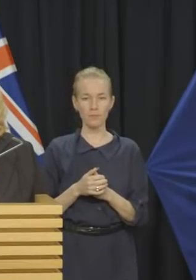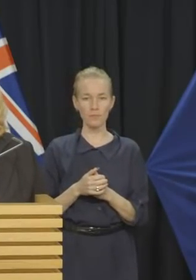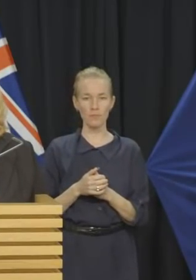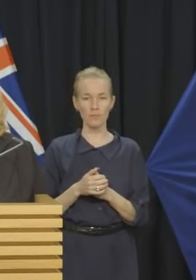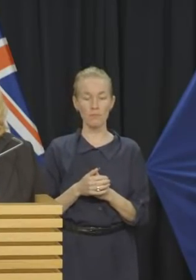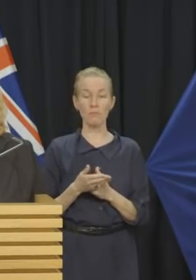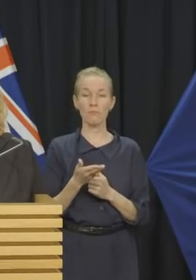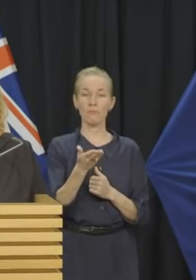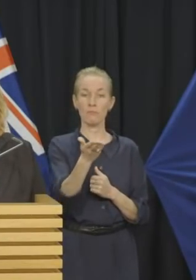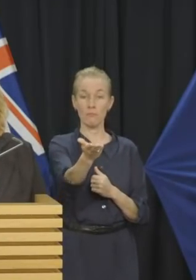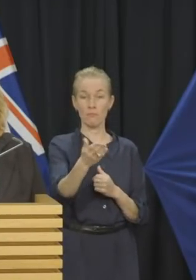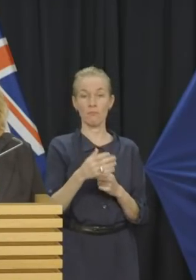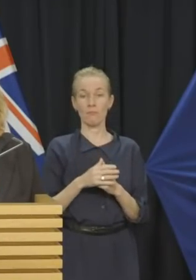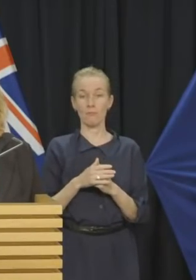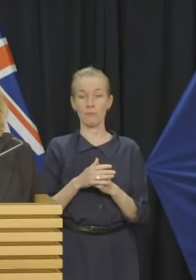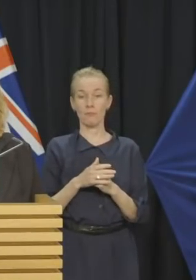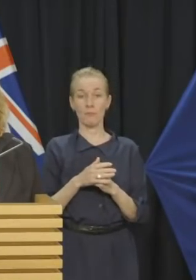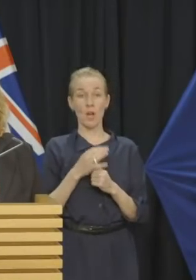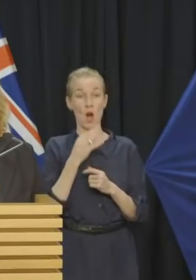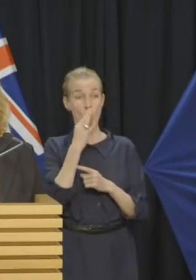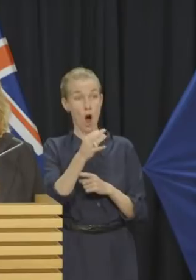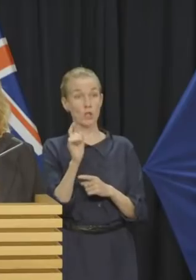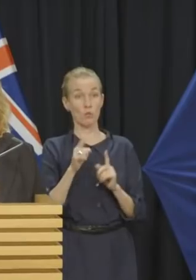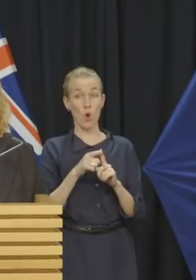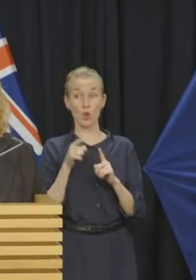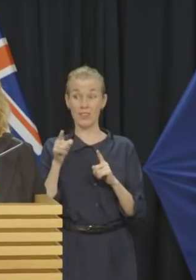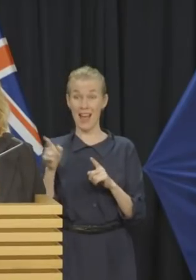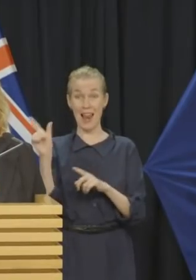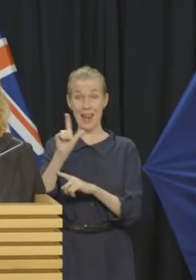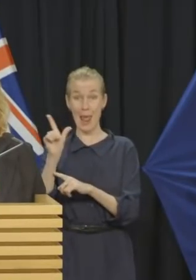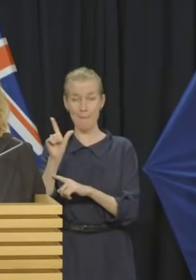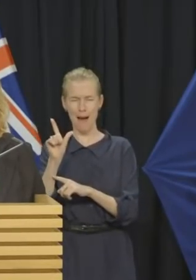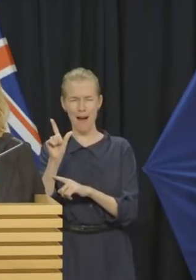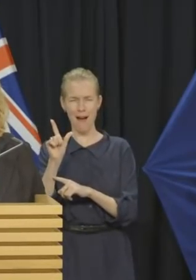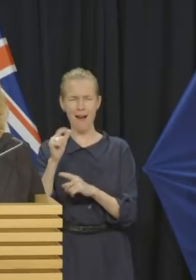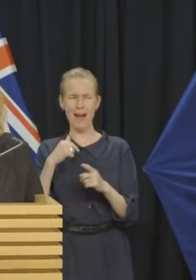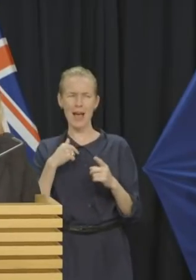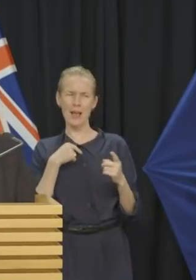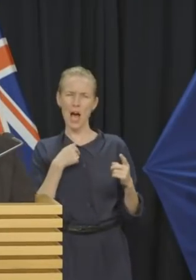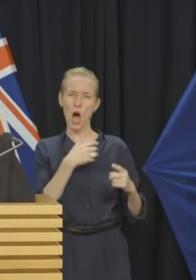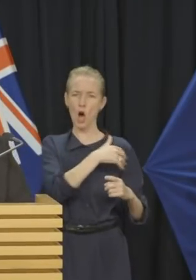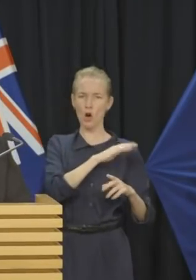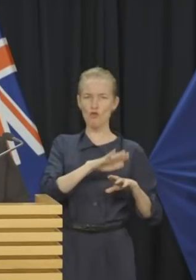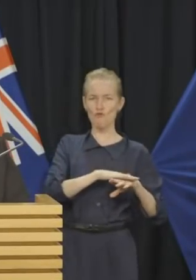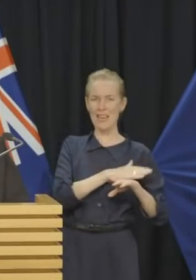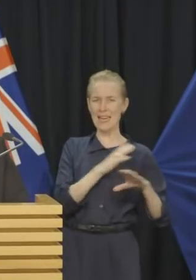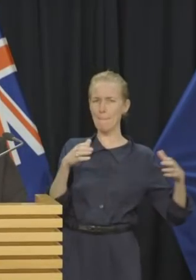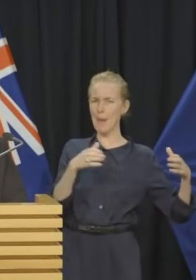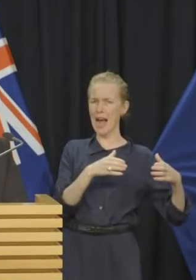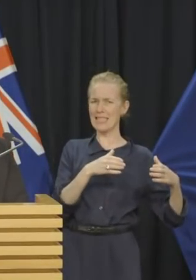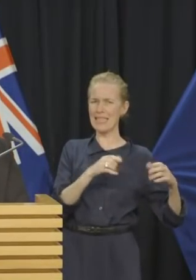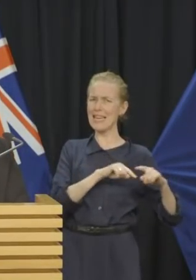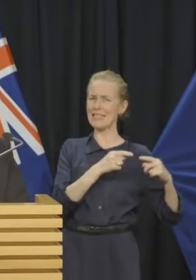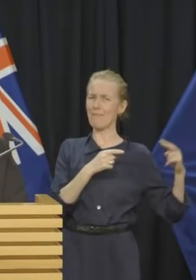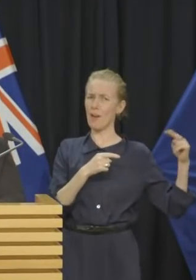Green Party change it? Because they're put on a PR saying that they basically stopped this fee being brought. Well, thank you. Well,